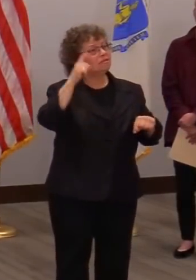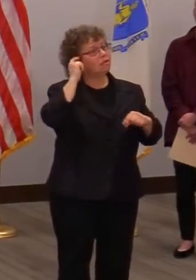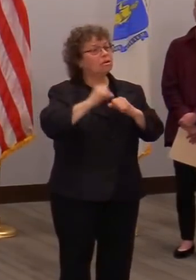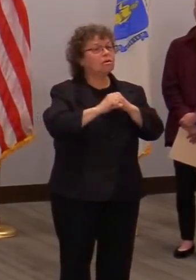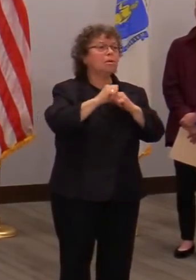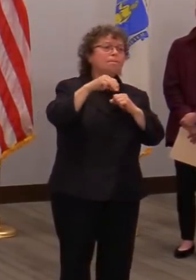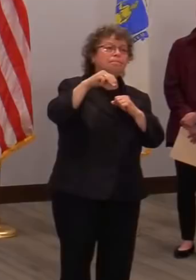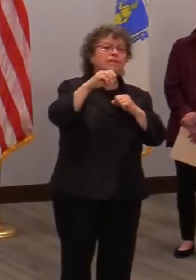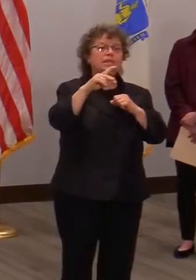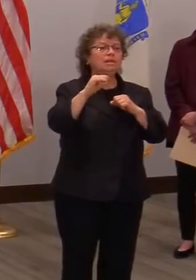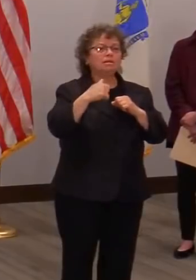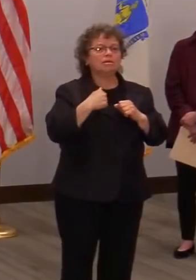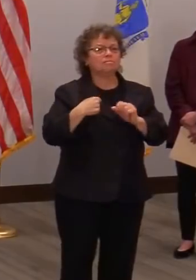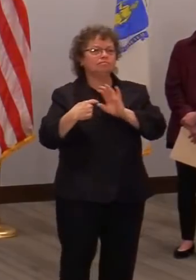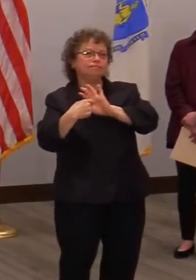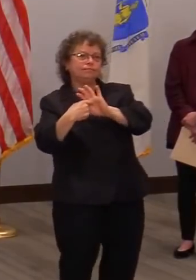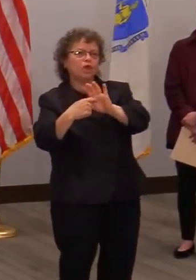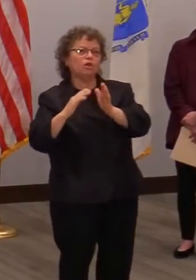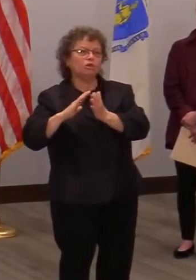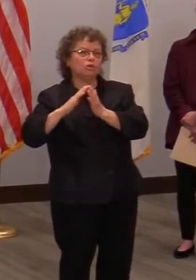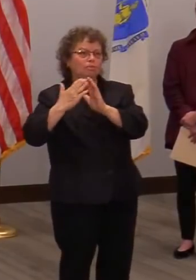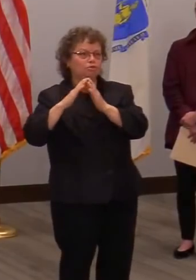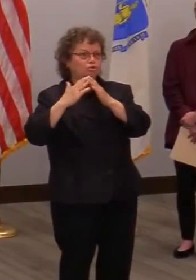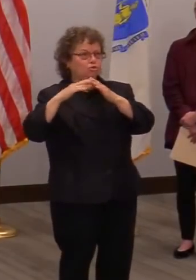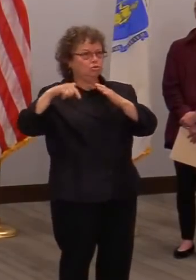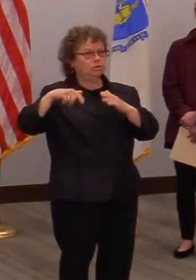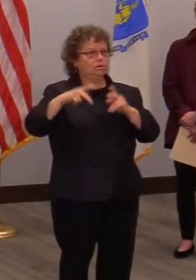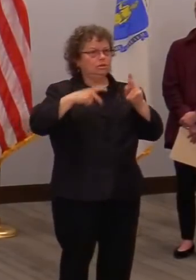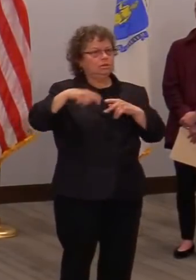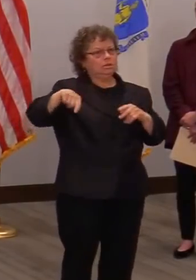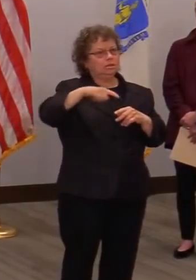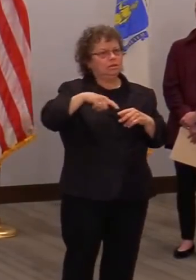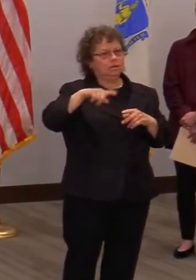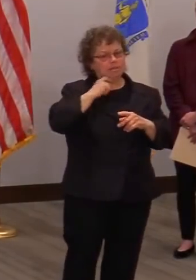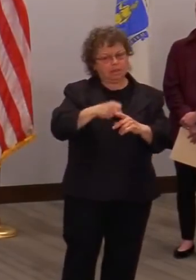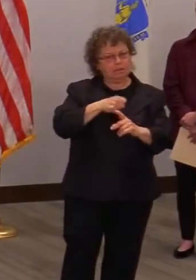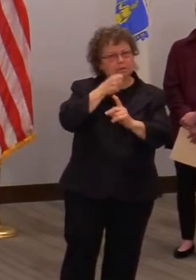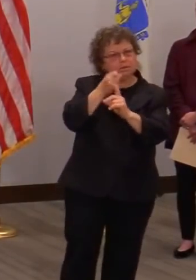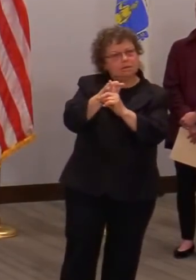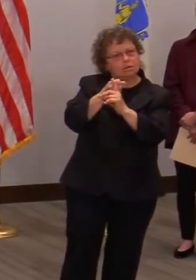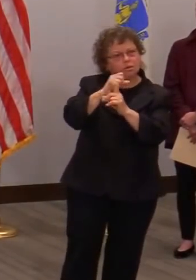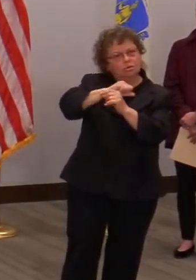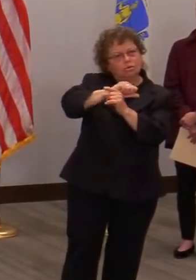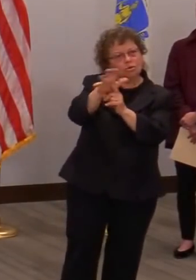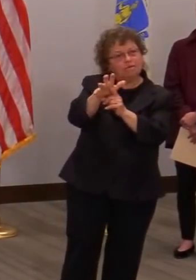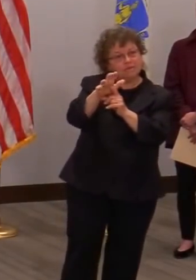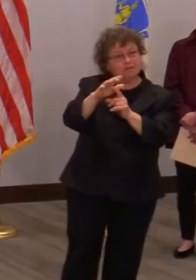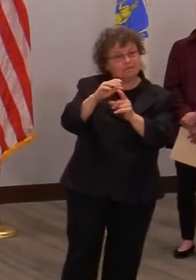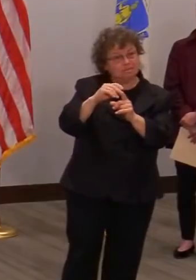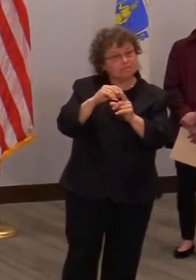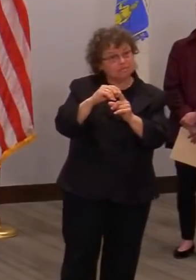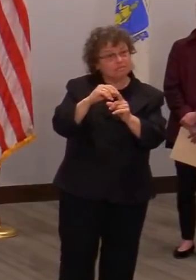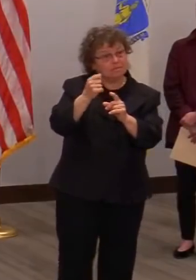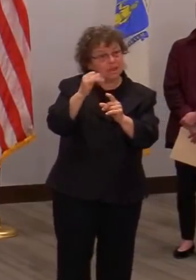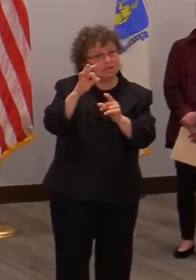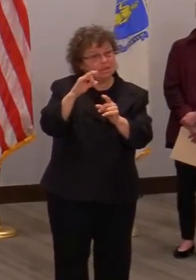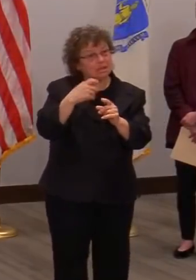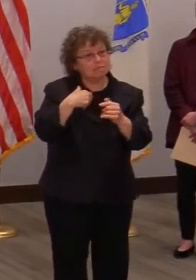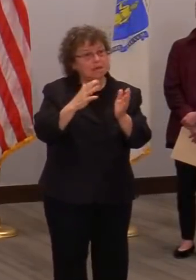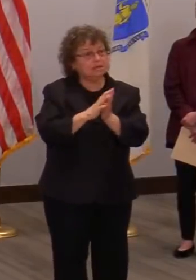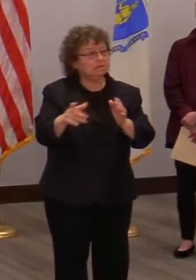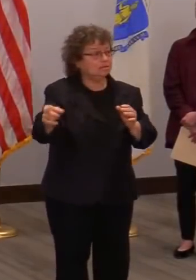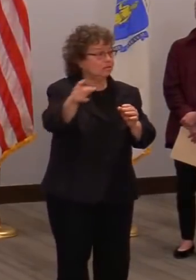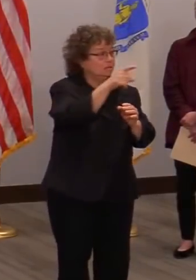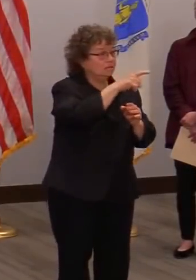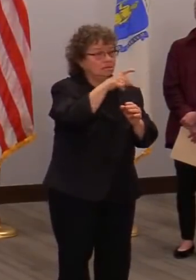as a member of a community that's been hit extremely hard by COVID-19. And I'm actually asking for help. I'm asking for help in